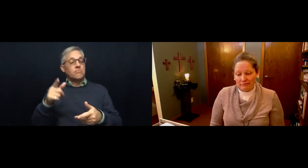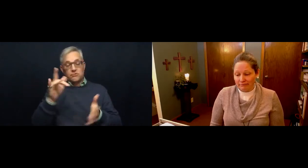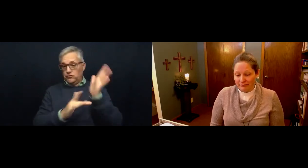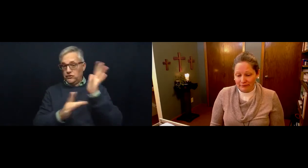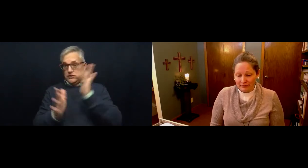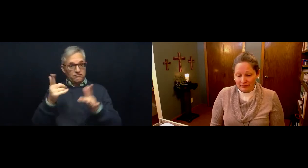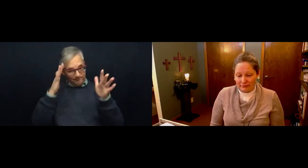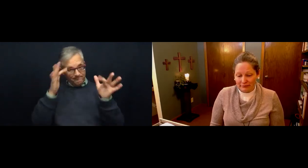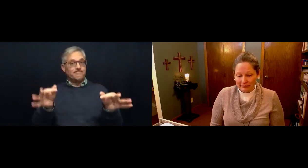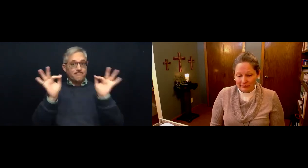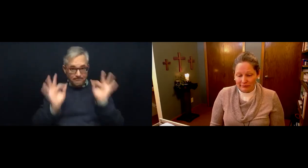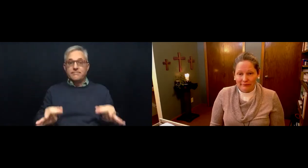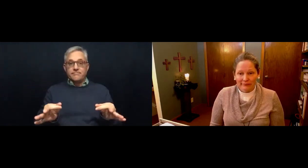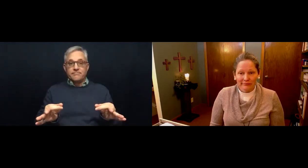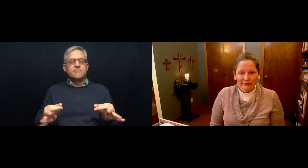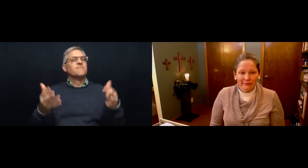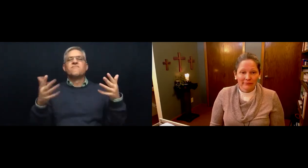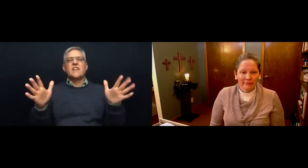distracted.